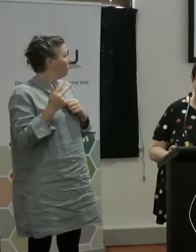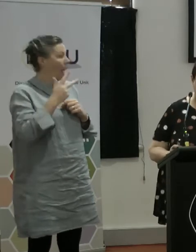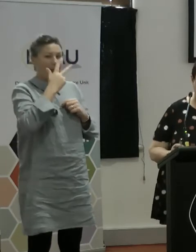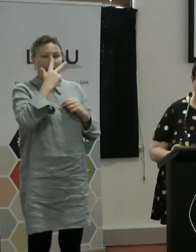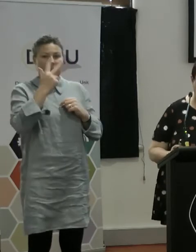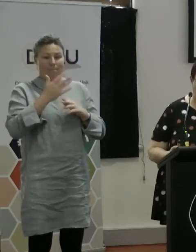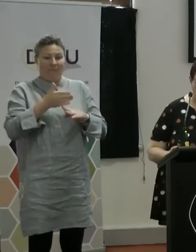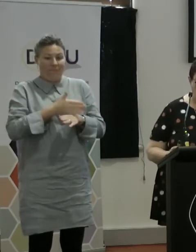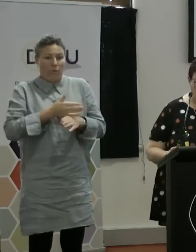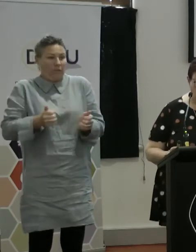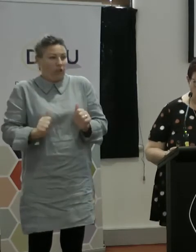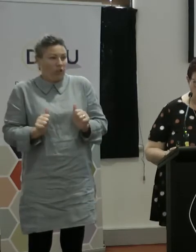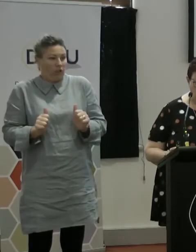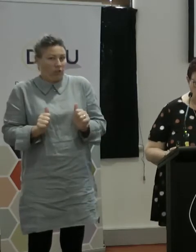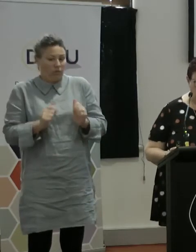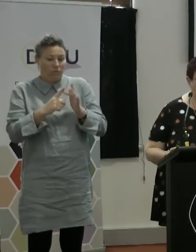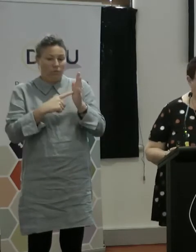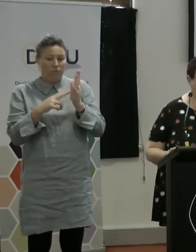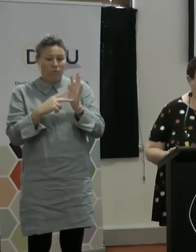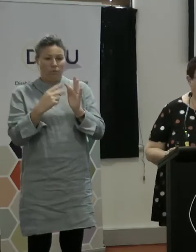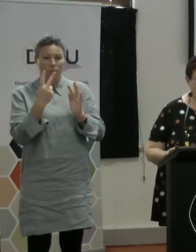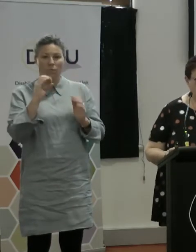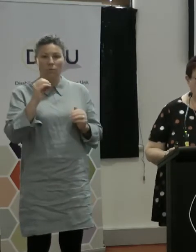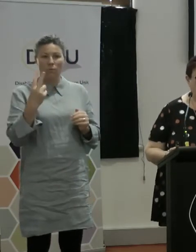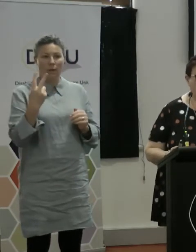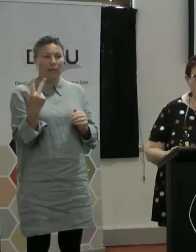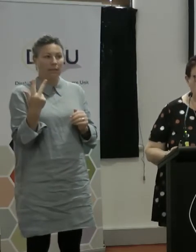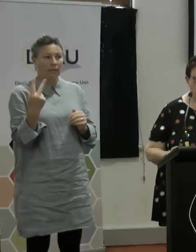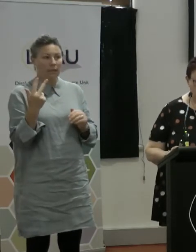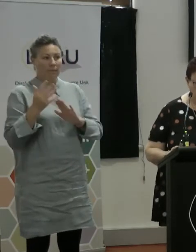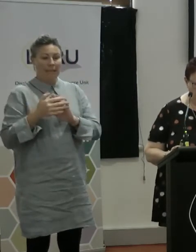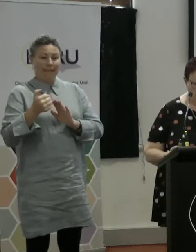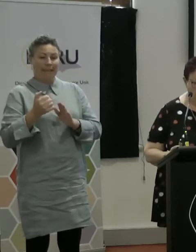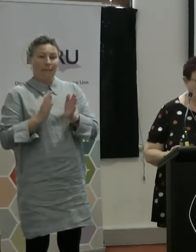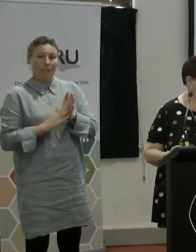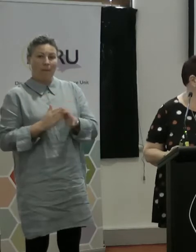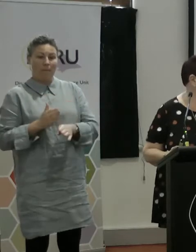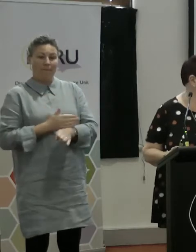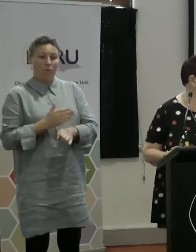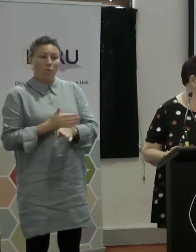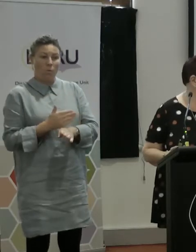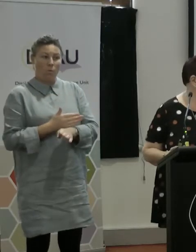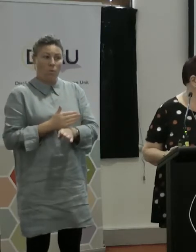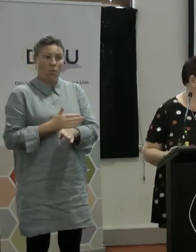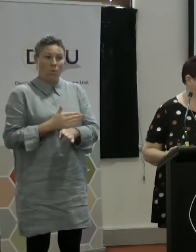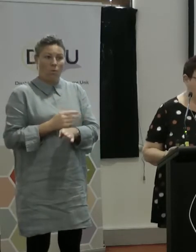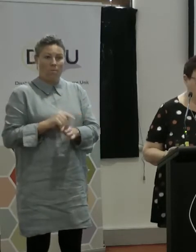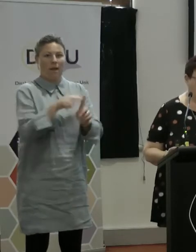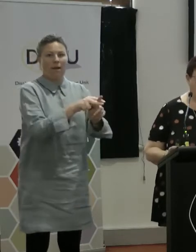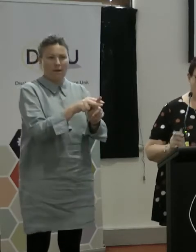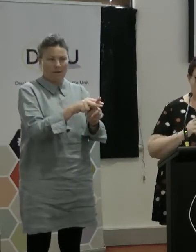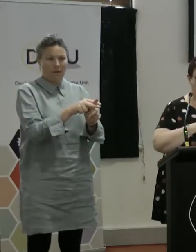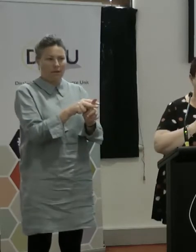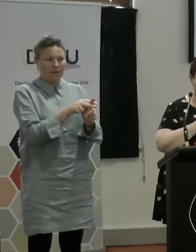ends in June 2028. So 6 months before the scheme ends, you need to be able to put your application